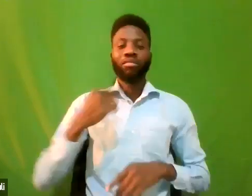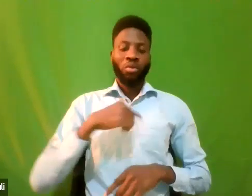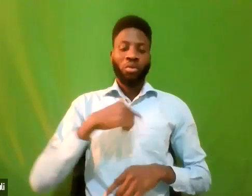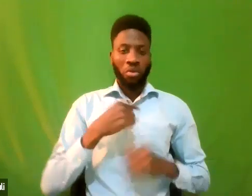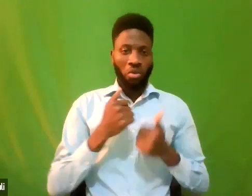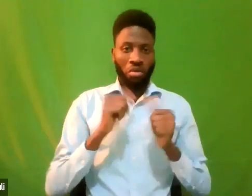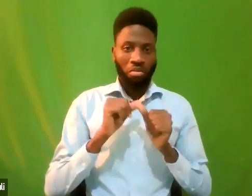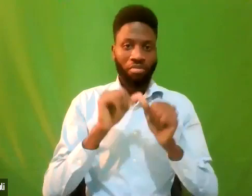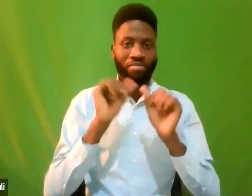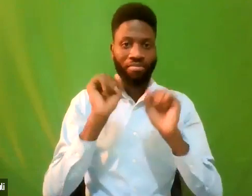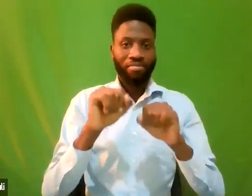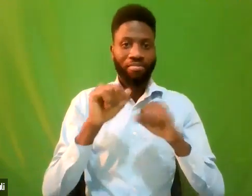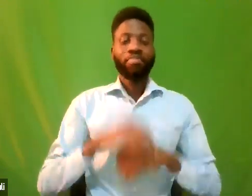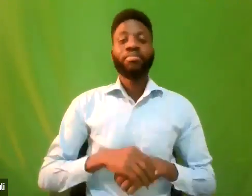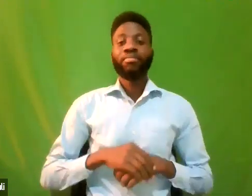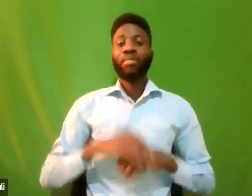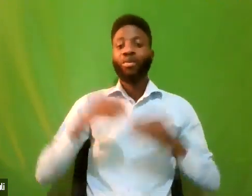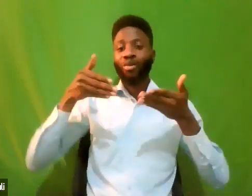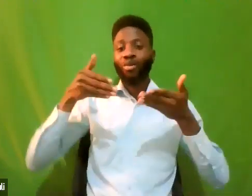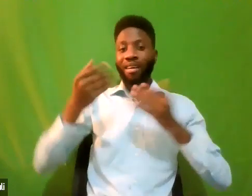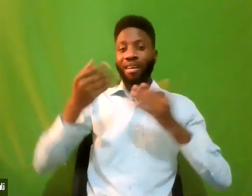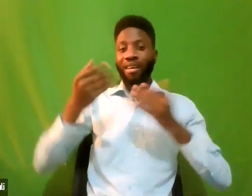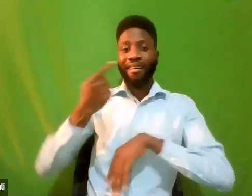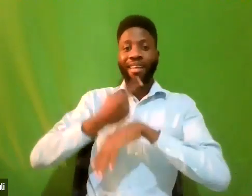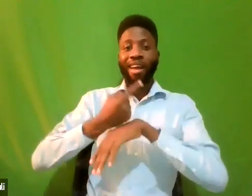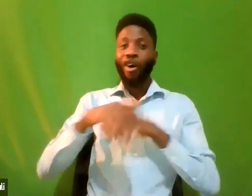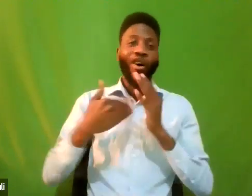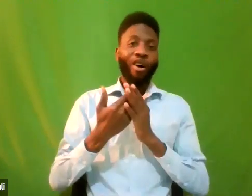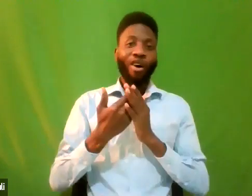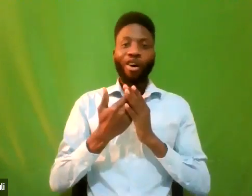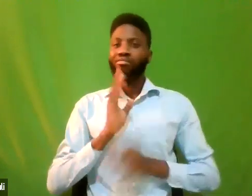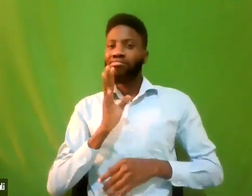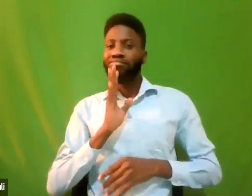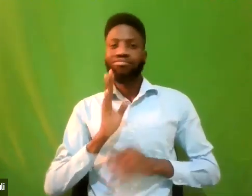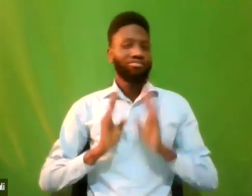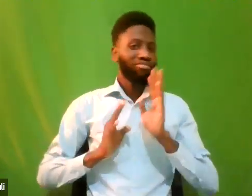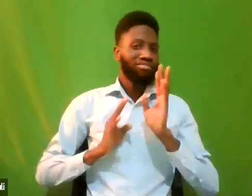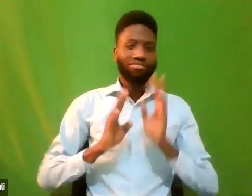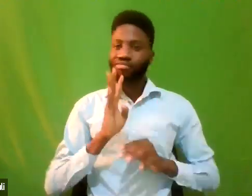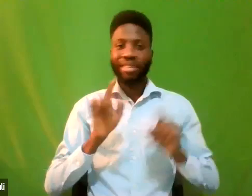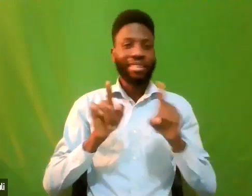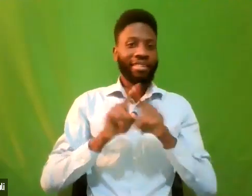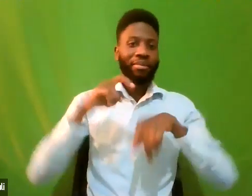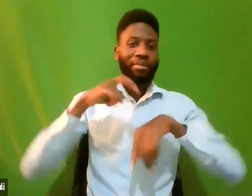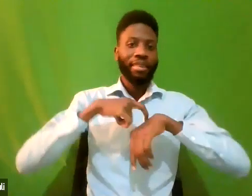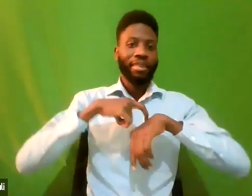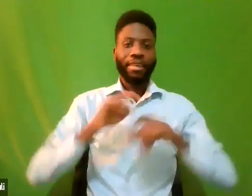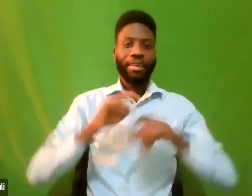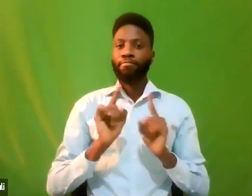So today is not the day for everybody speaking at the same time. The next announcement